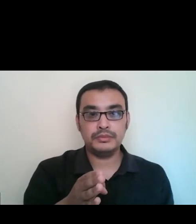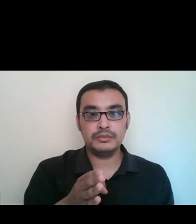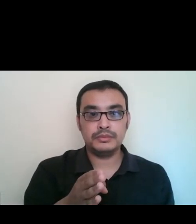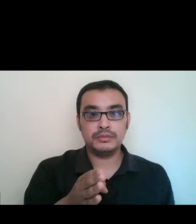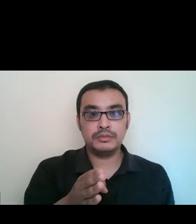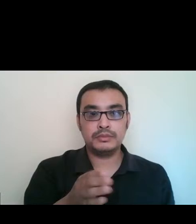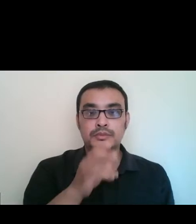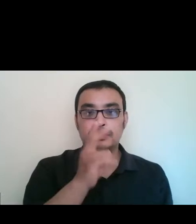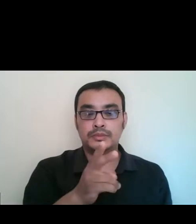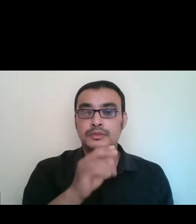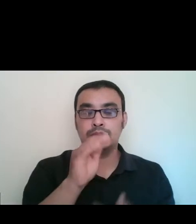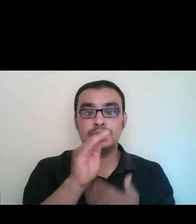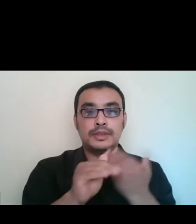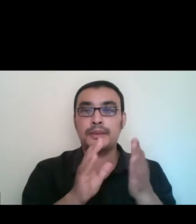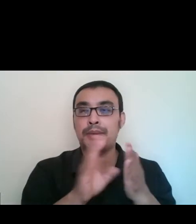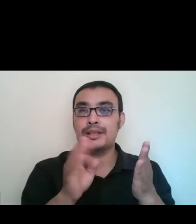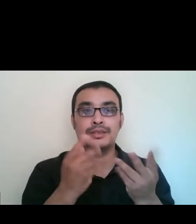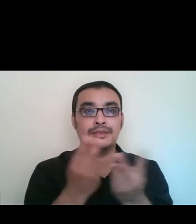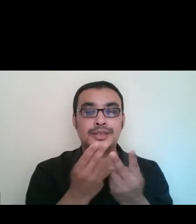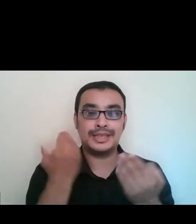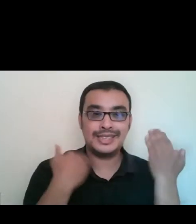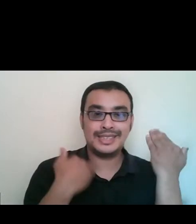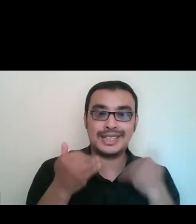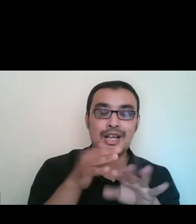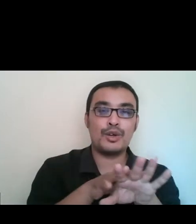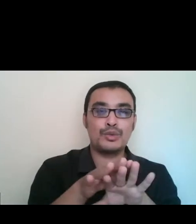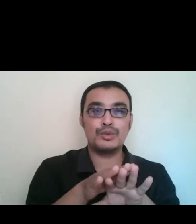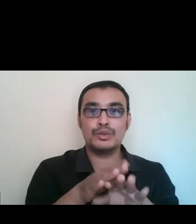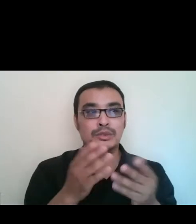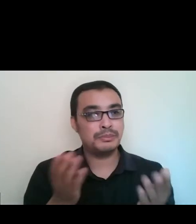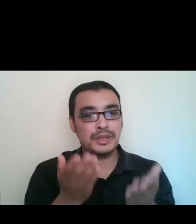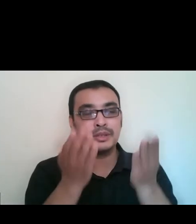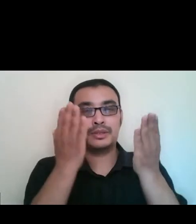the increasing violence and